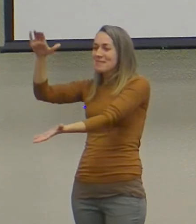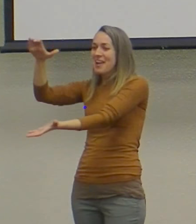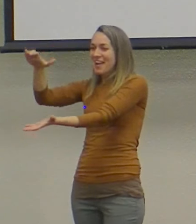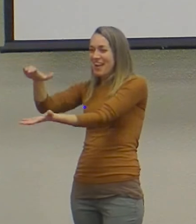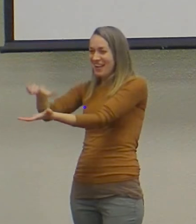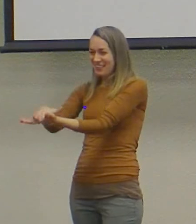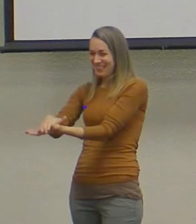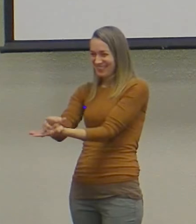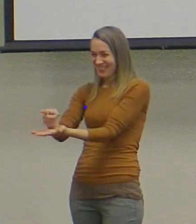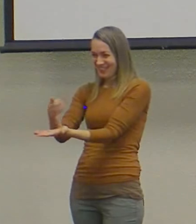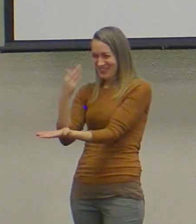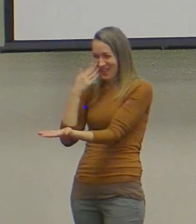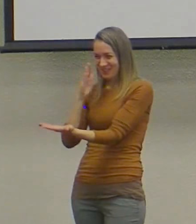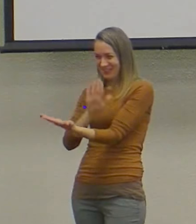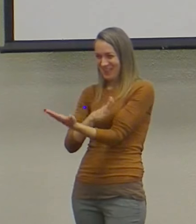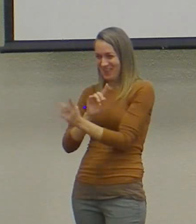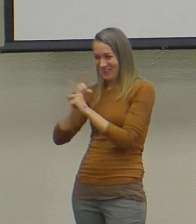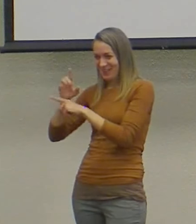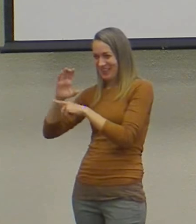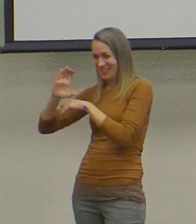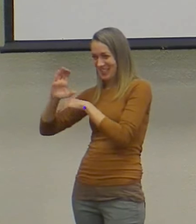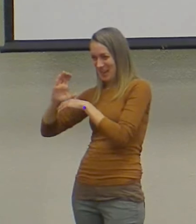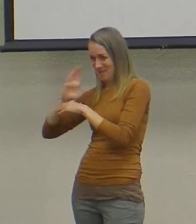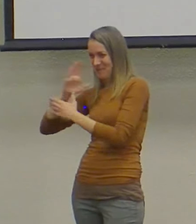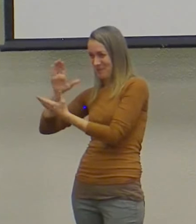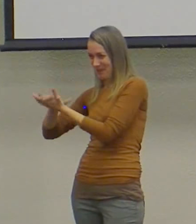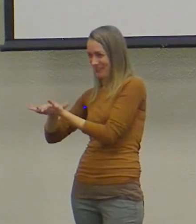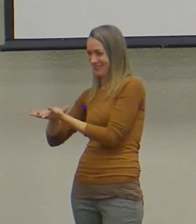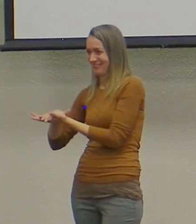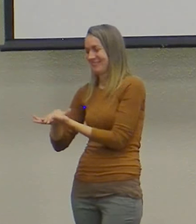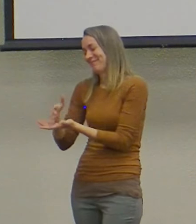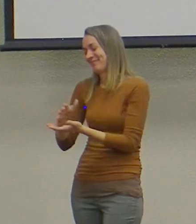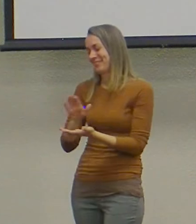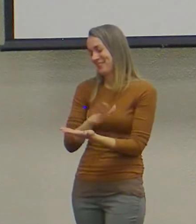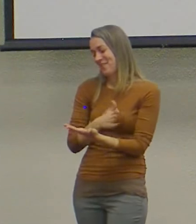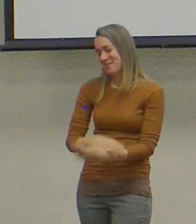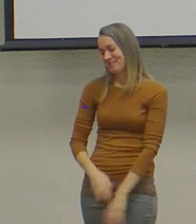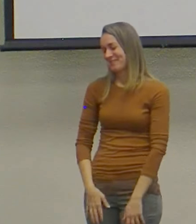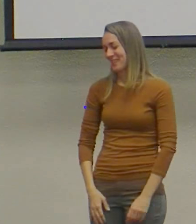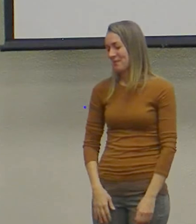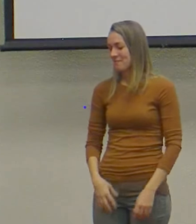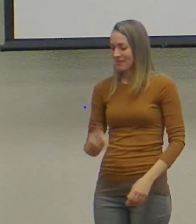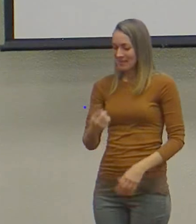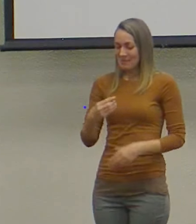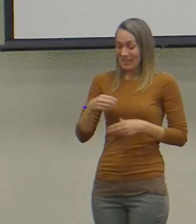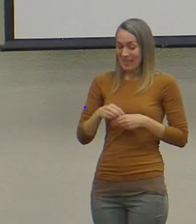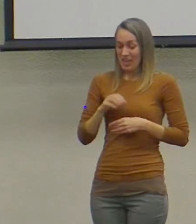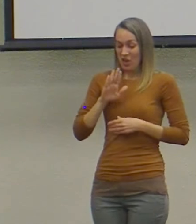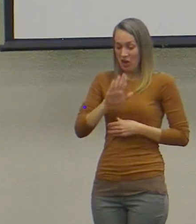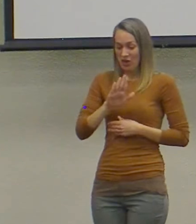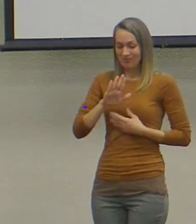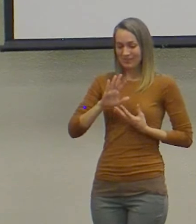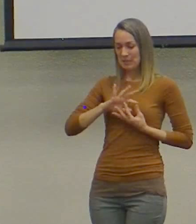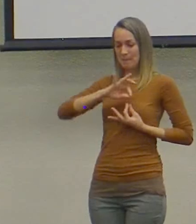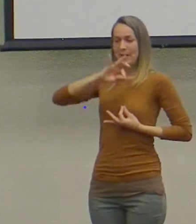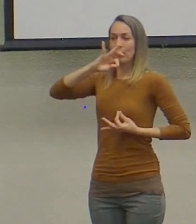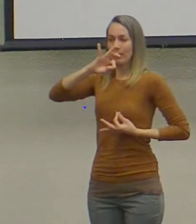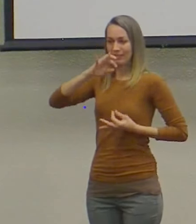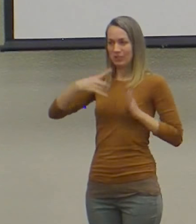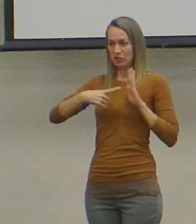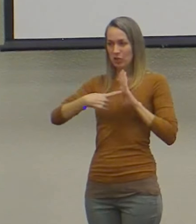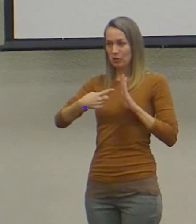There's something about her in her step and about her spirit that indicates that she's willing to obey and